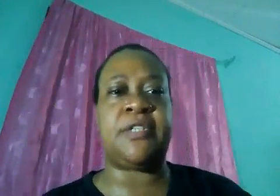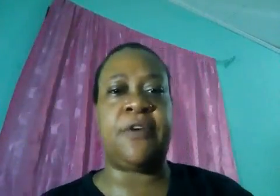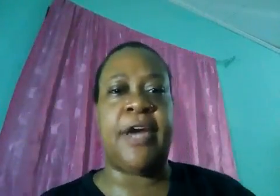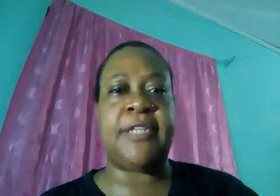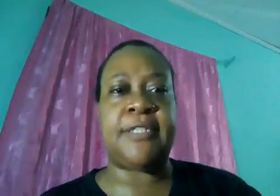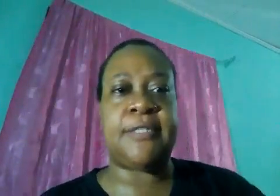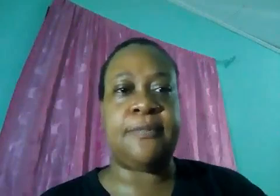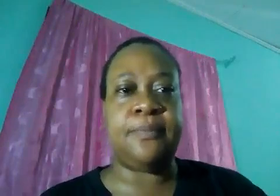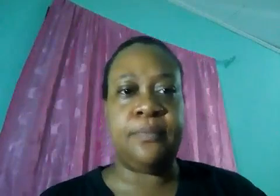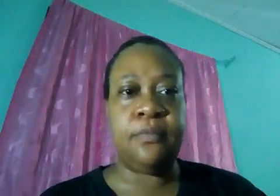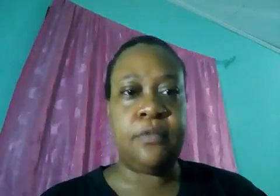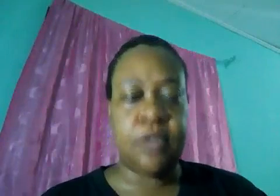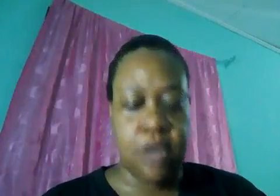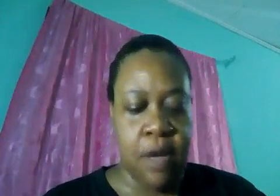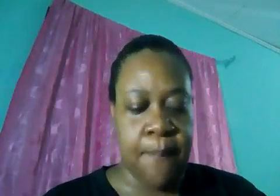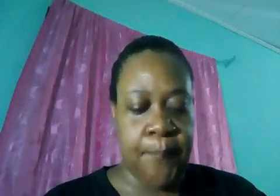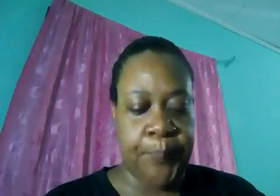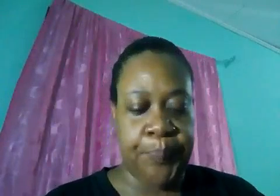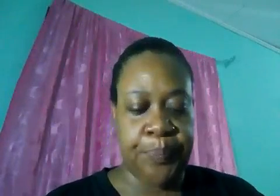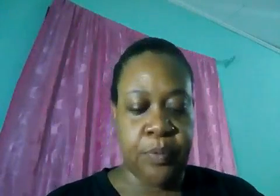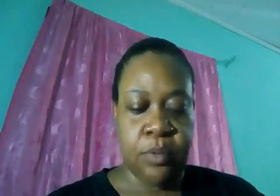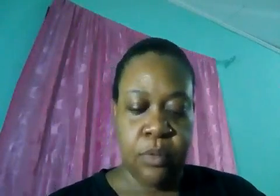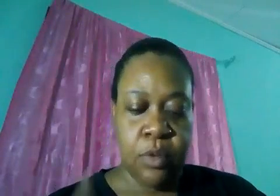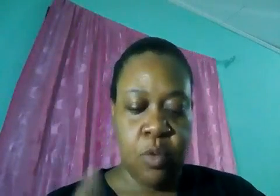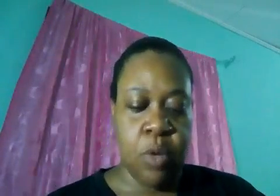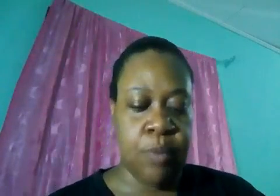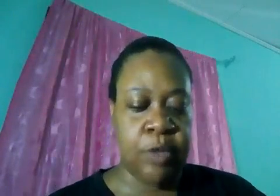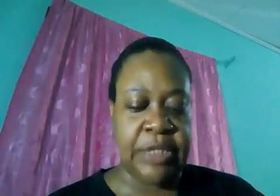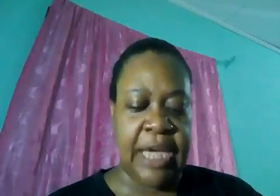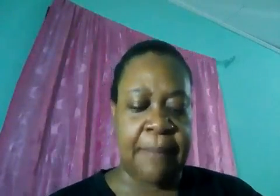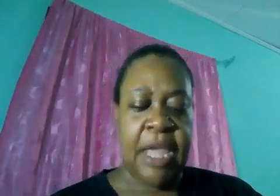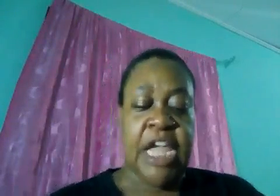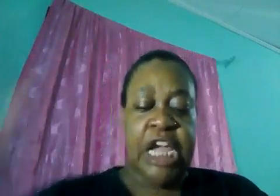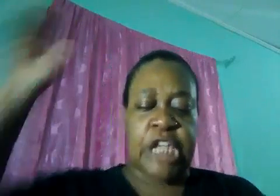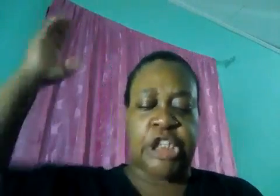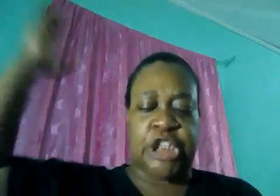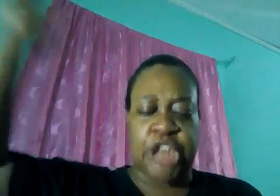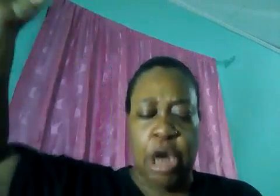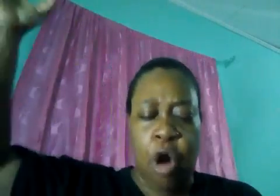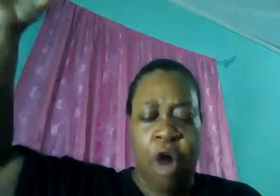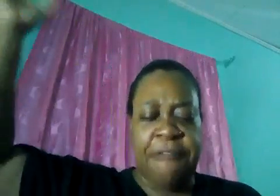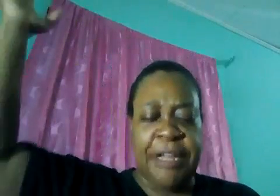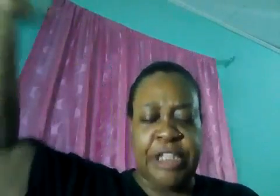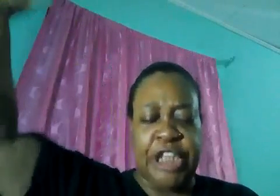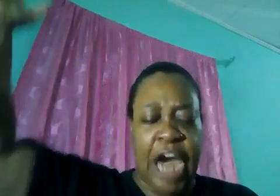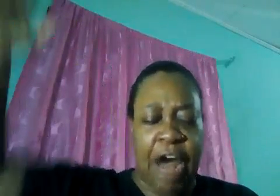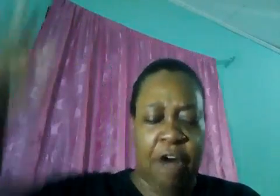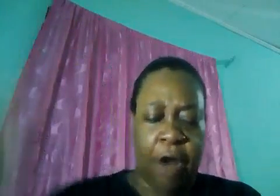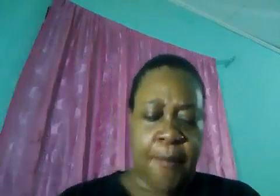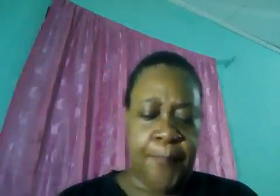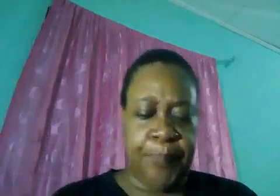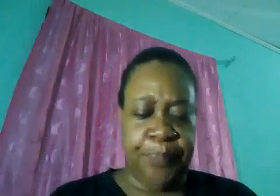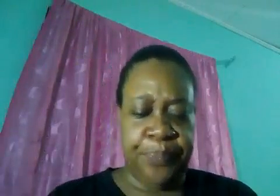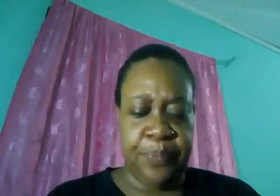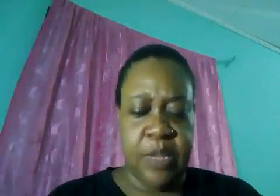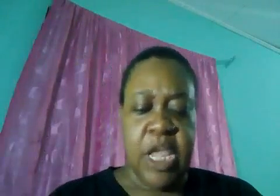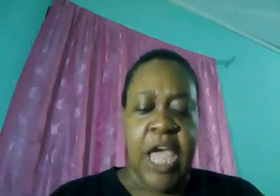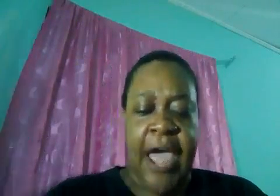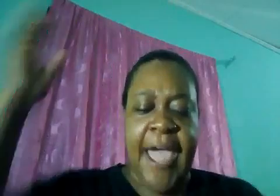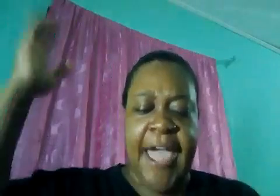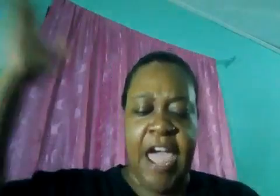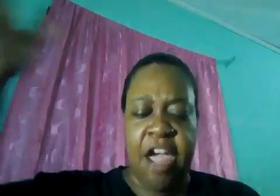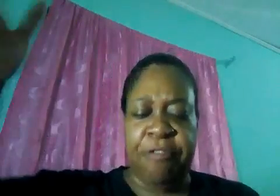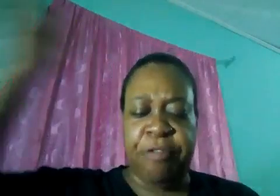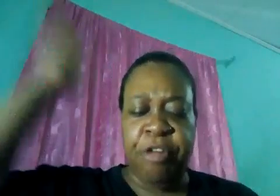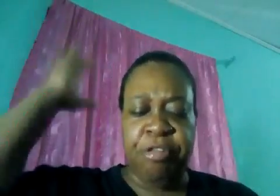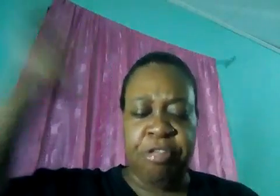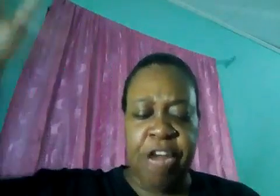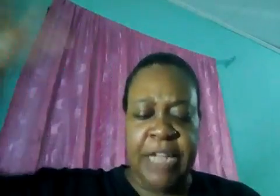Christ. Come. One more time. Jehovah Jireh, every Red